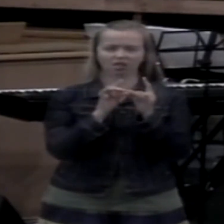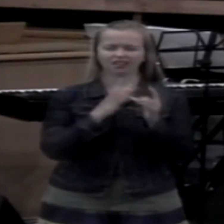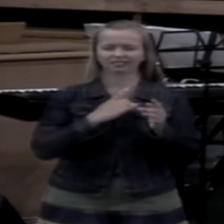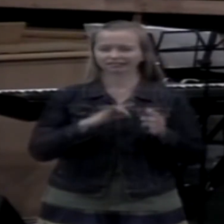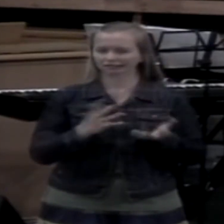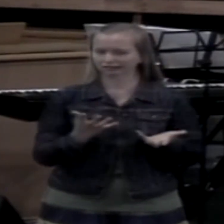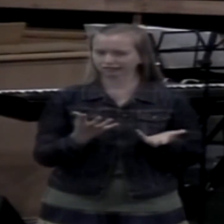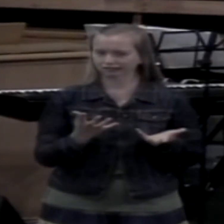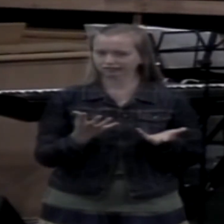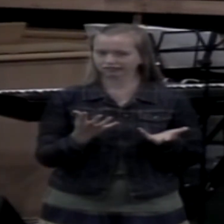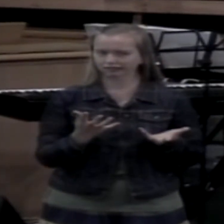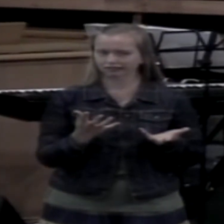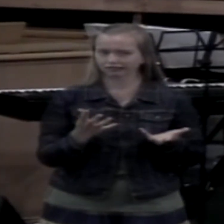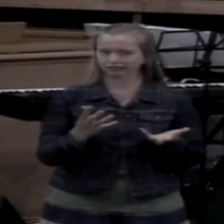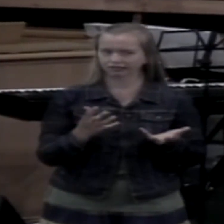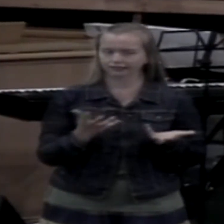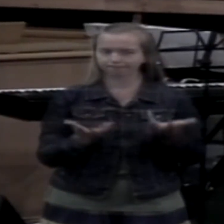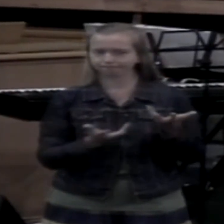get in the way.